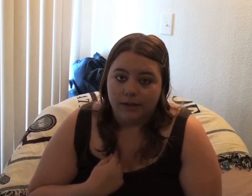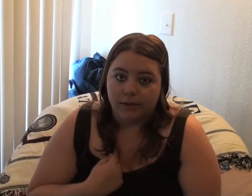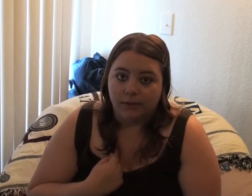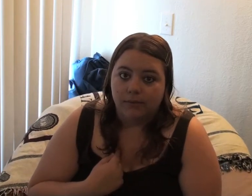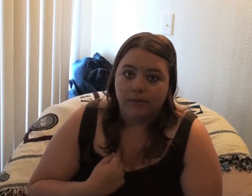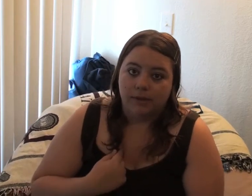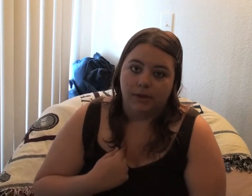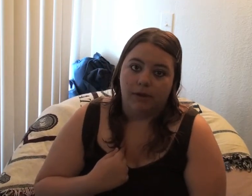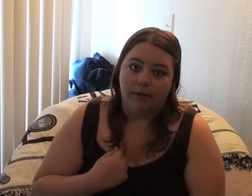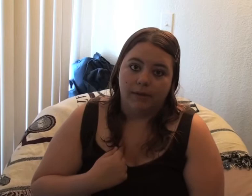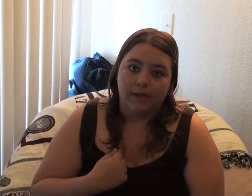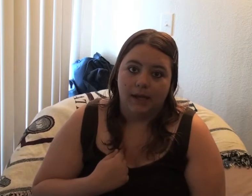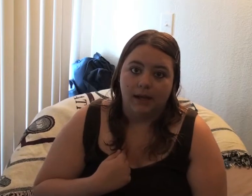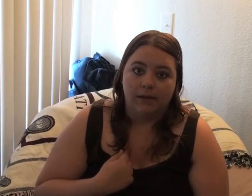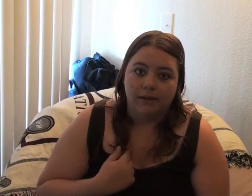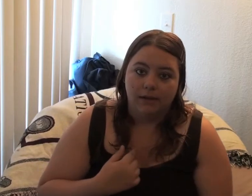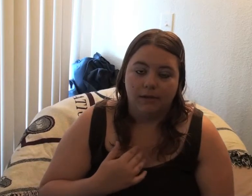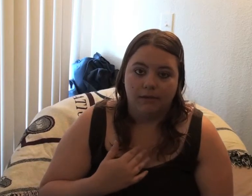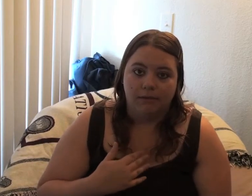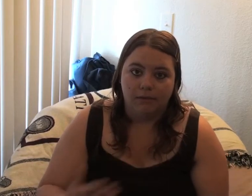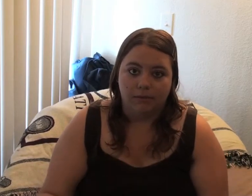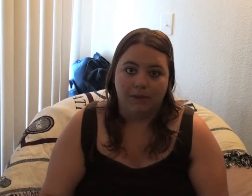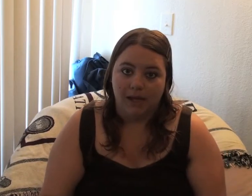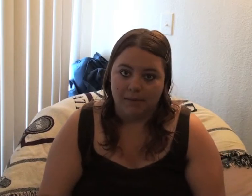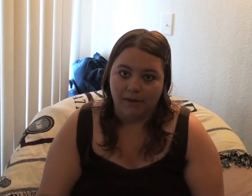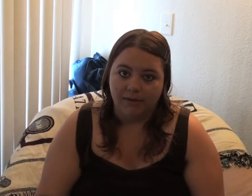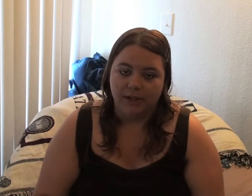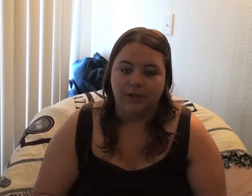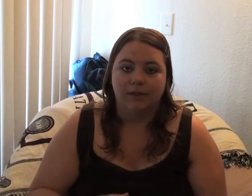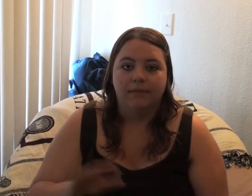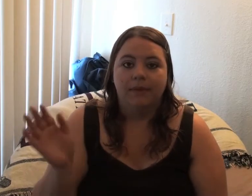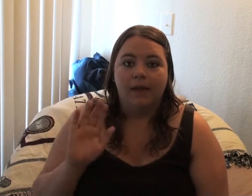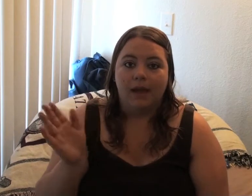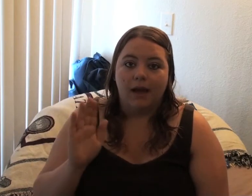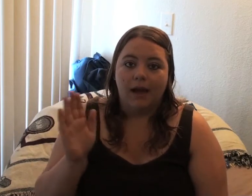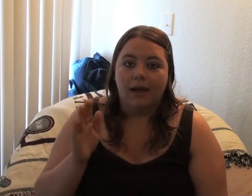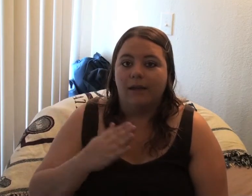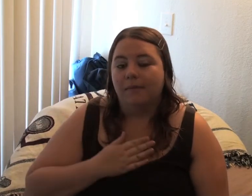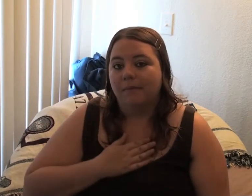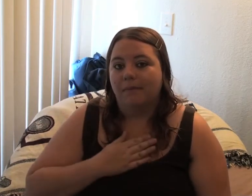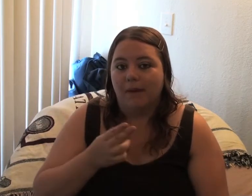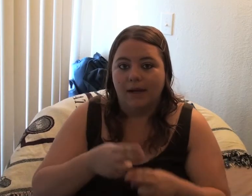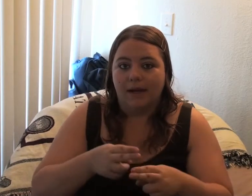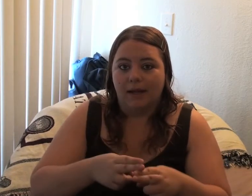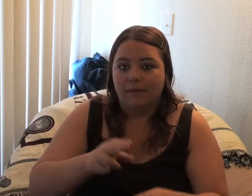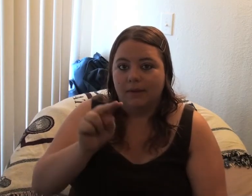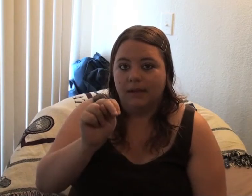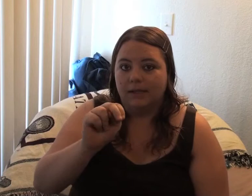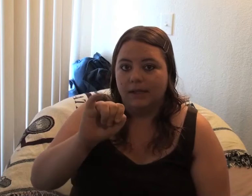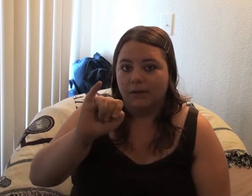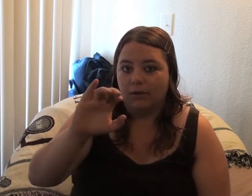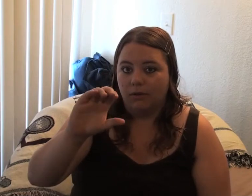the zoo. So I would say, beginning my conversation, hi, my name is Nicole.